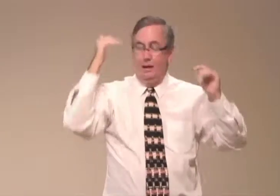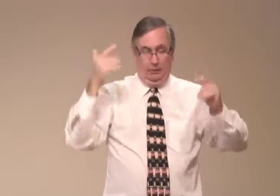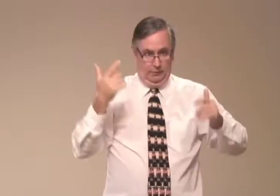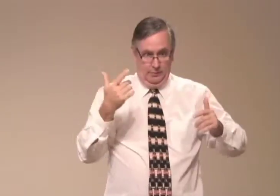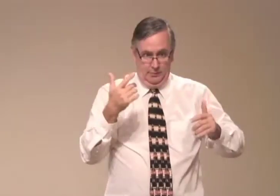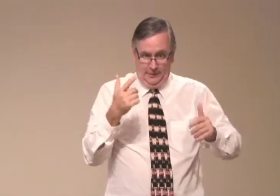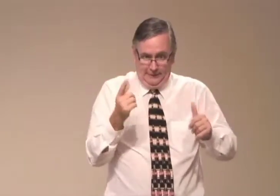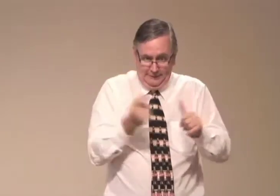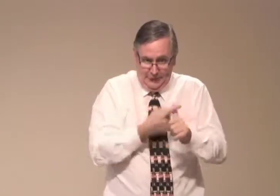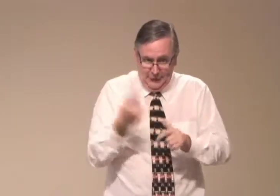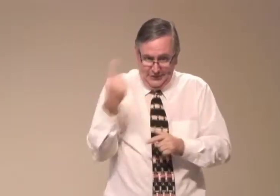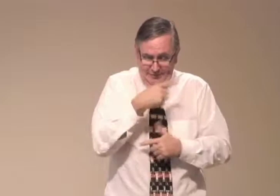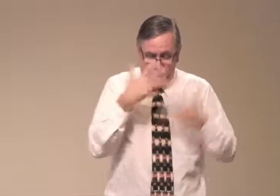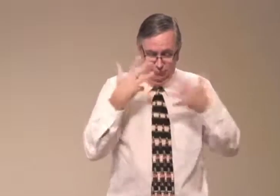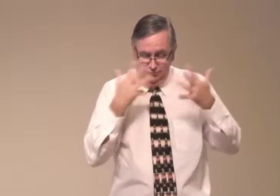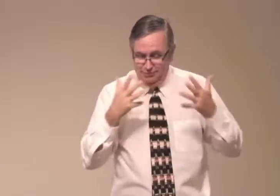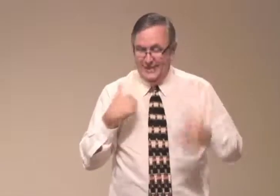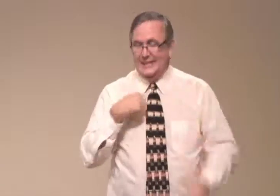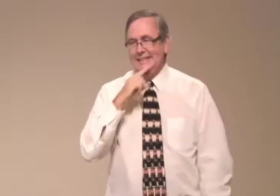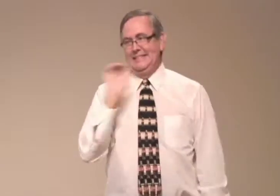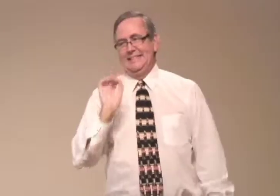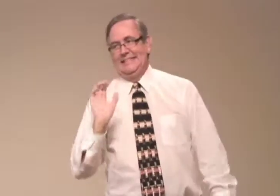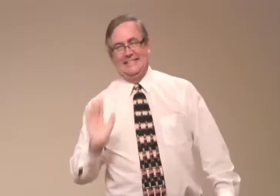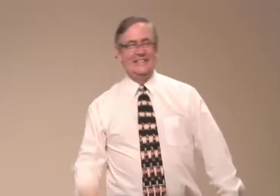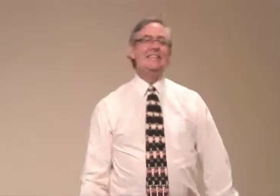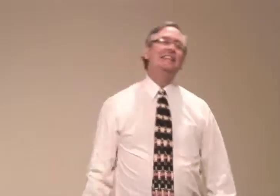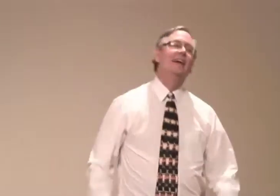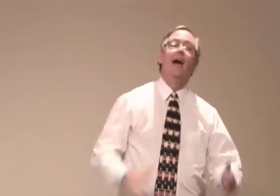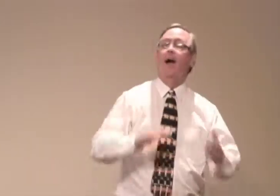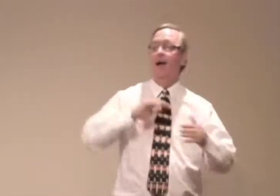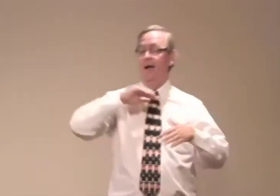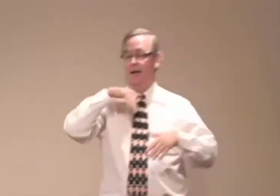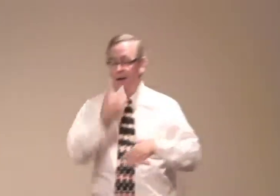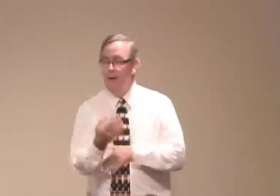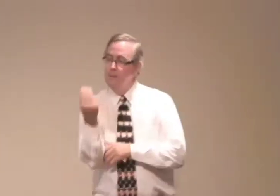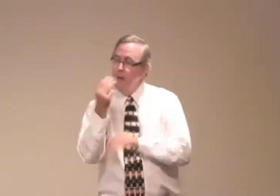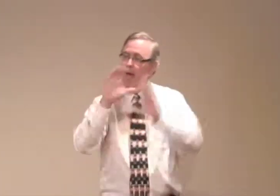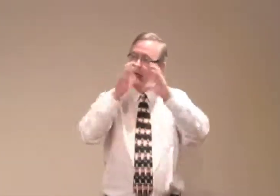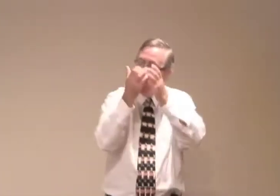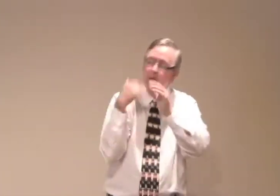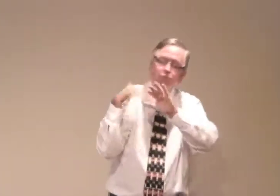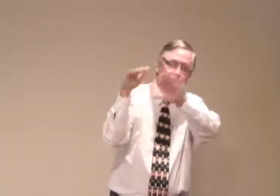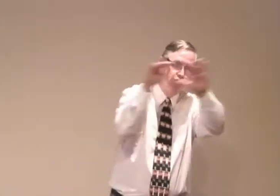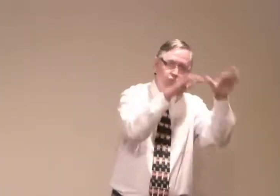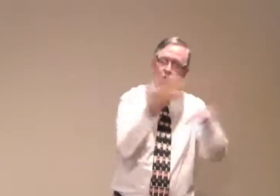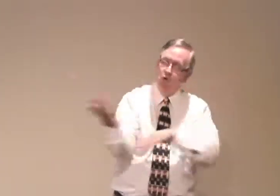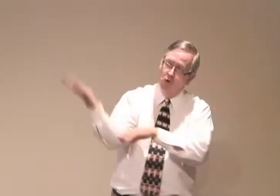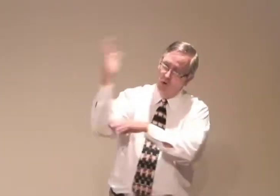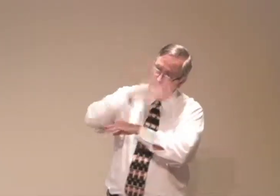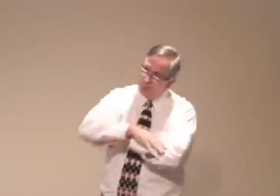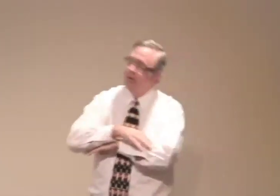lifestyle sin at TID and RIT, but I didn't expect it to be the first day like that.